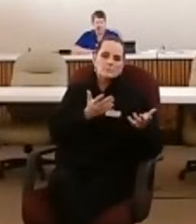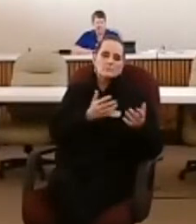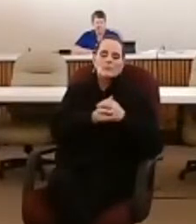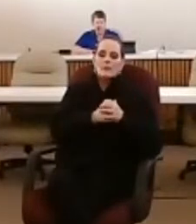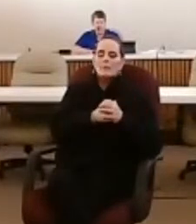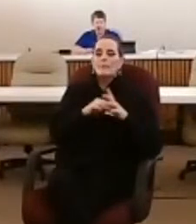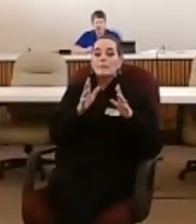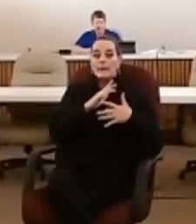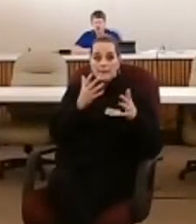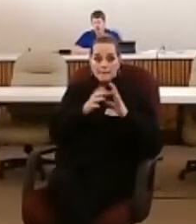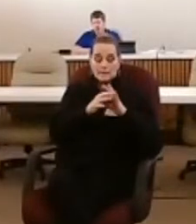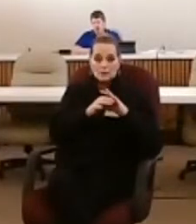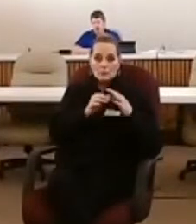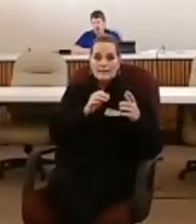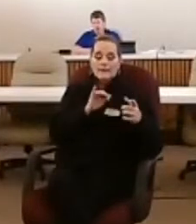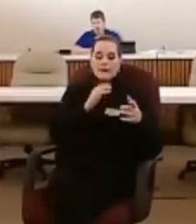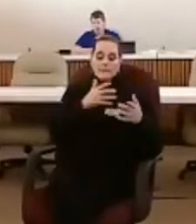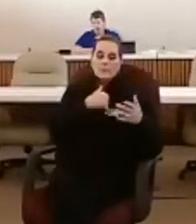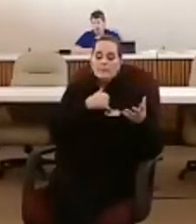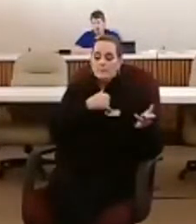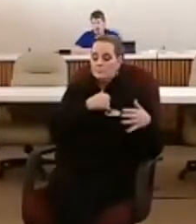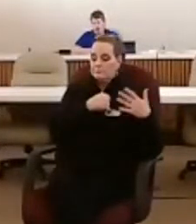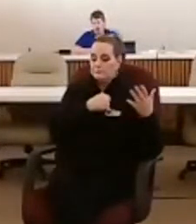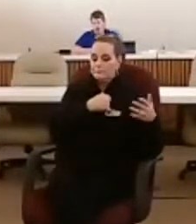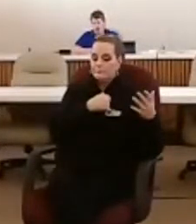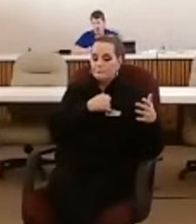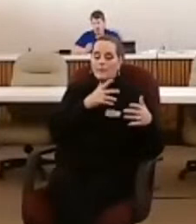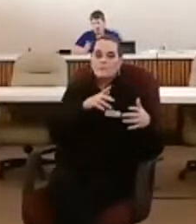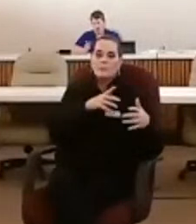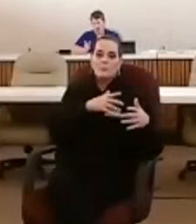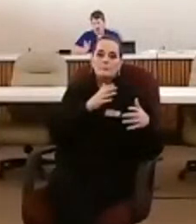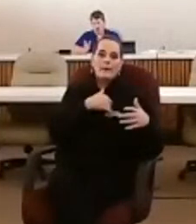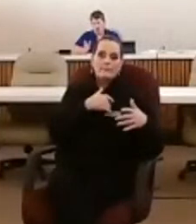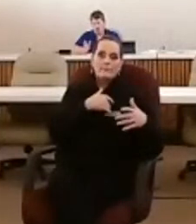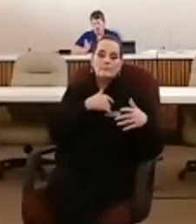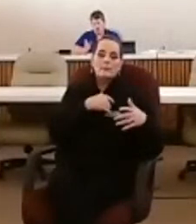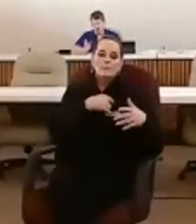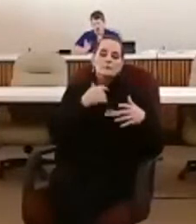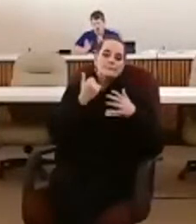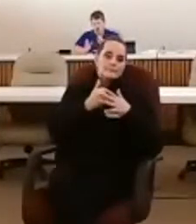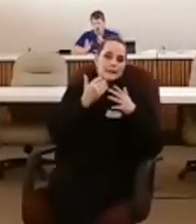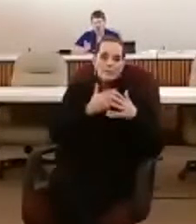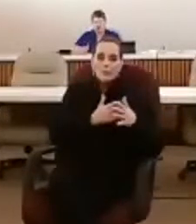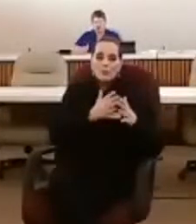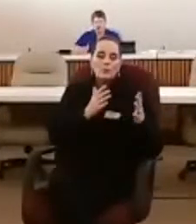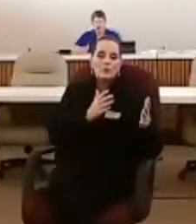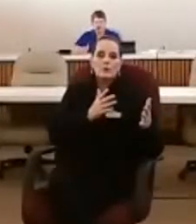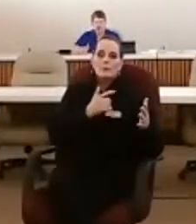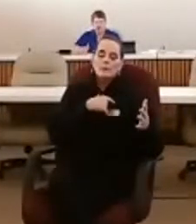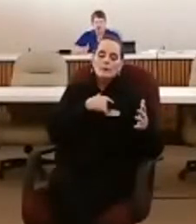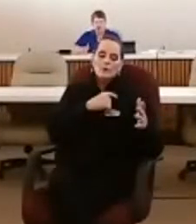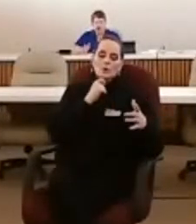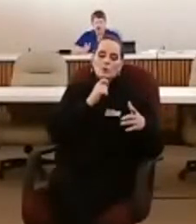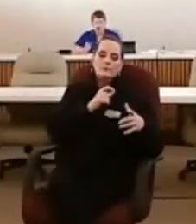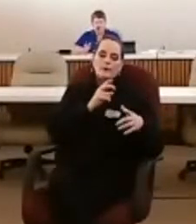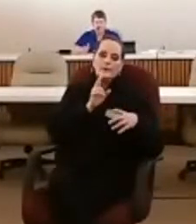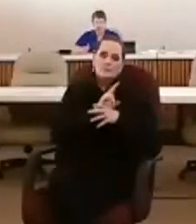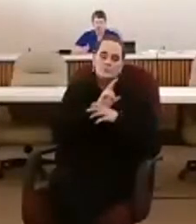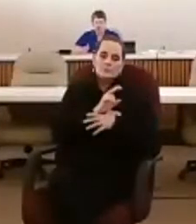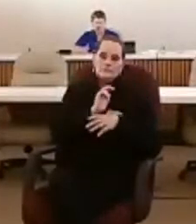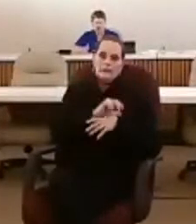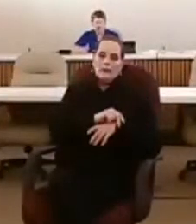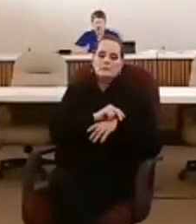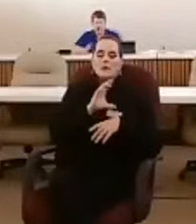said, if you've got a neighbor there who constantly uses the cul-de-sac as an